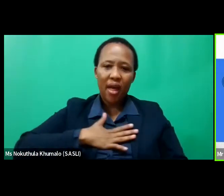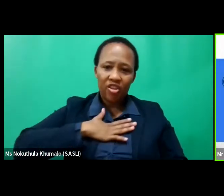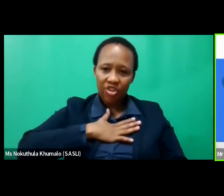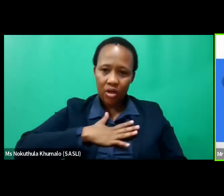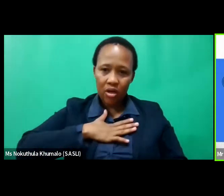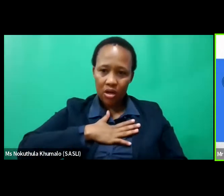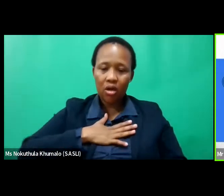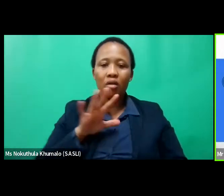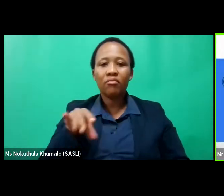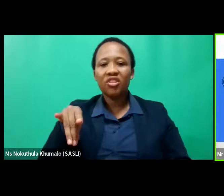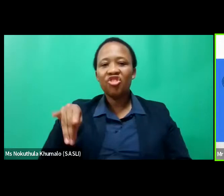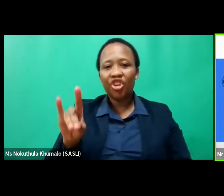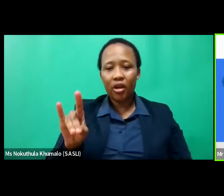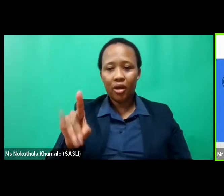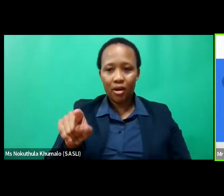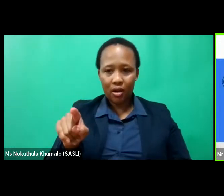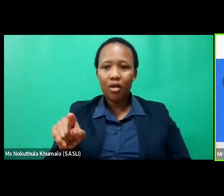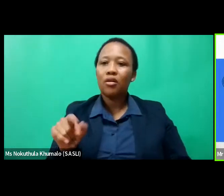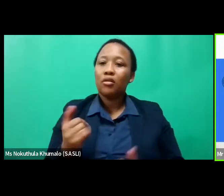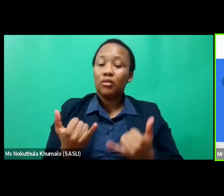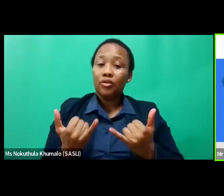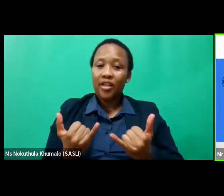to stimulate